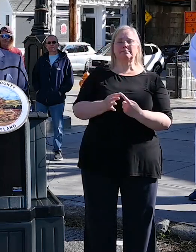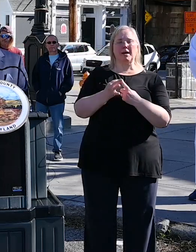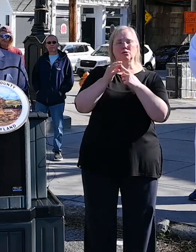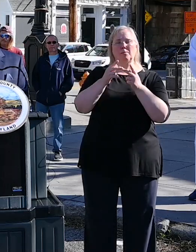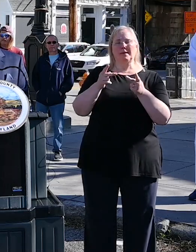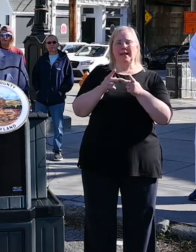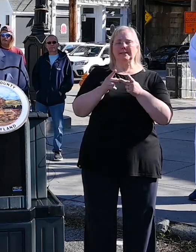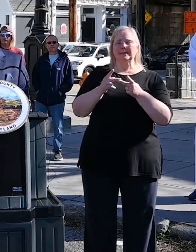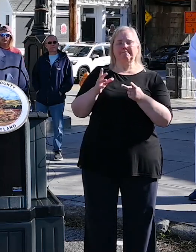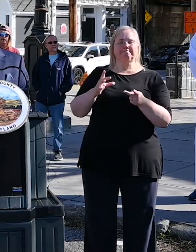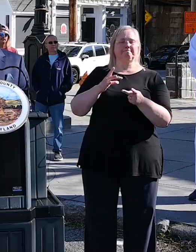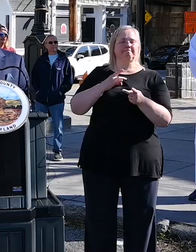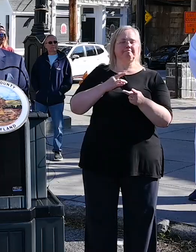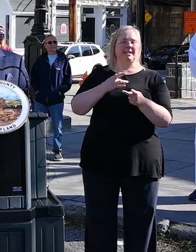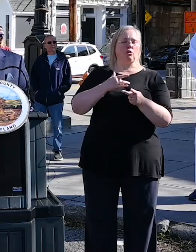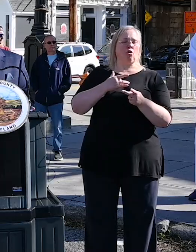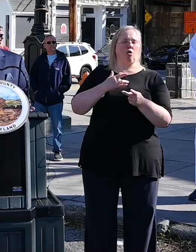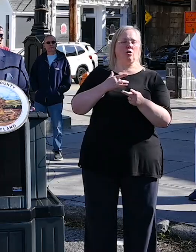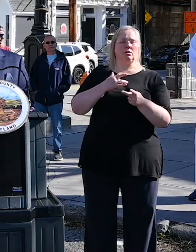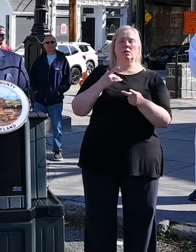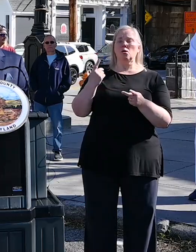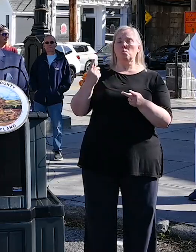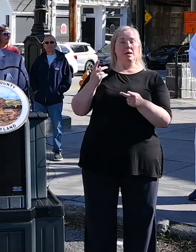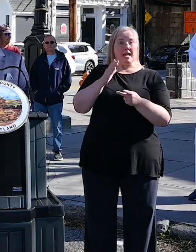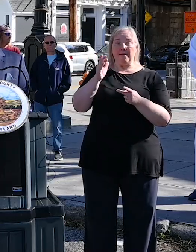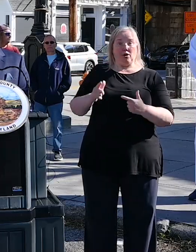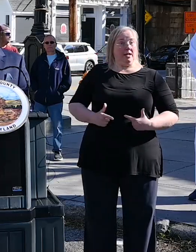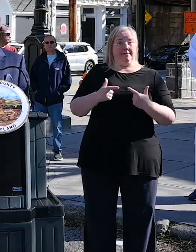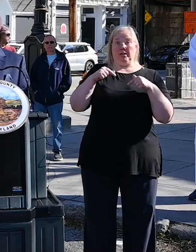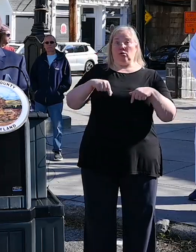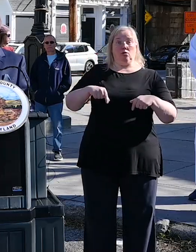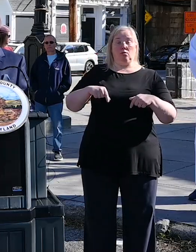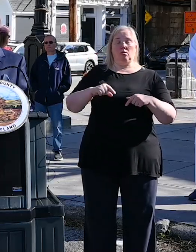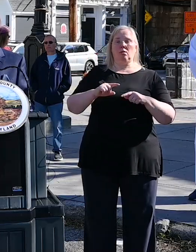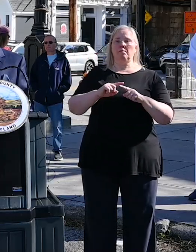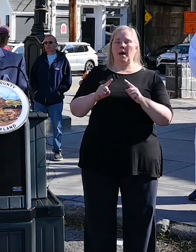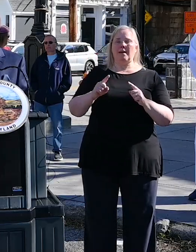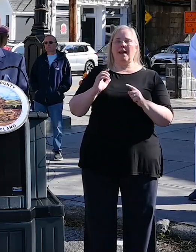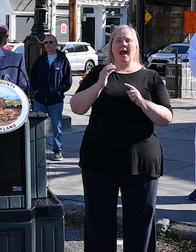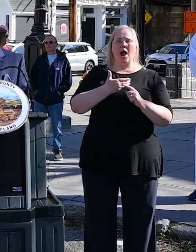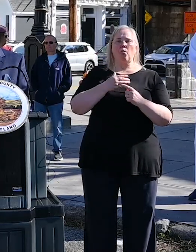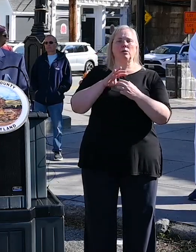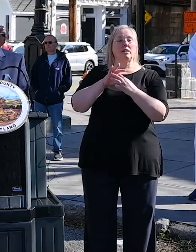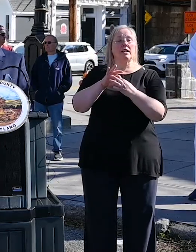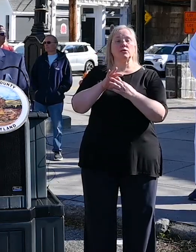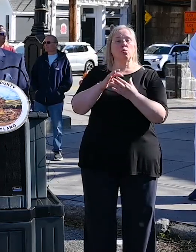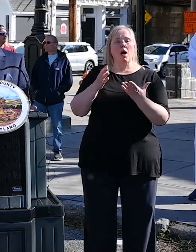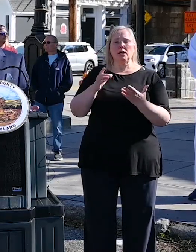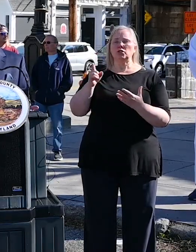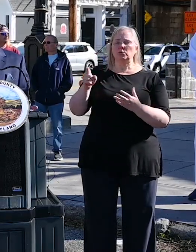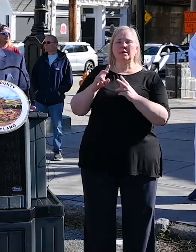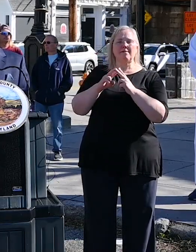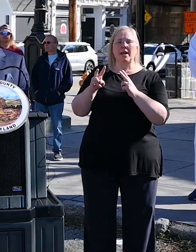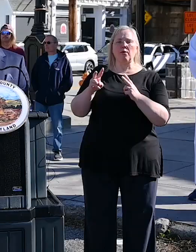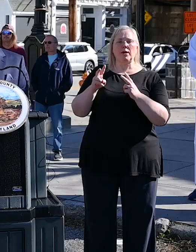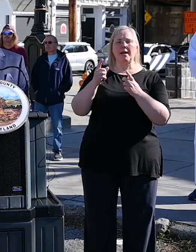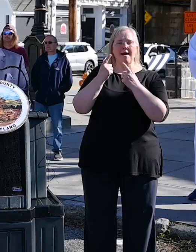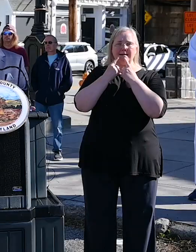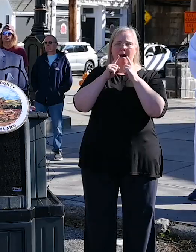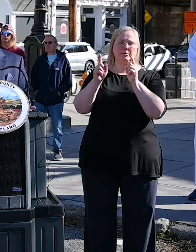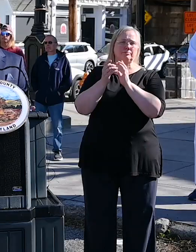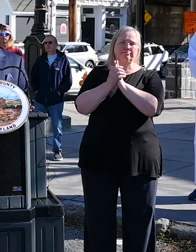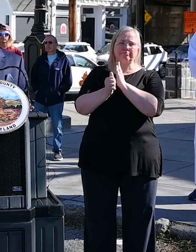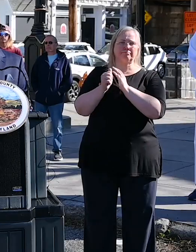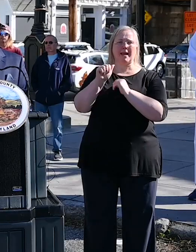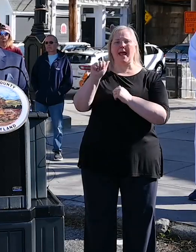in her heart. We never lived here, but our connection was she was a very accomplished